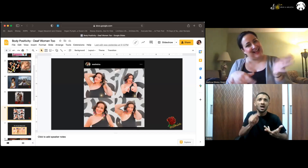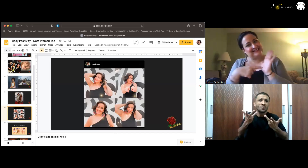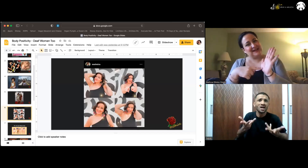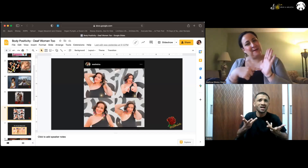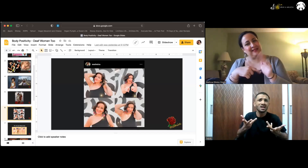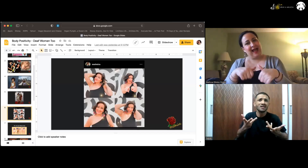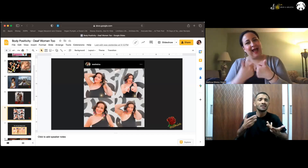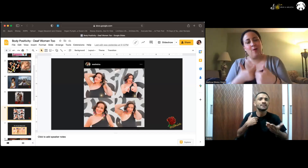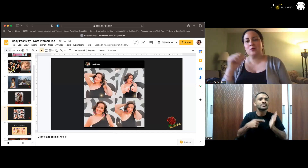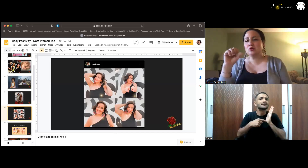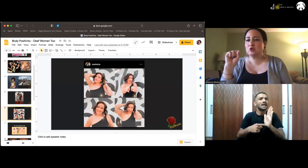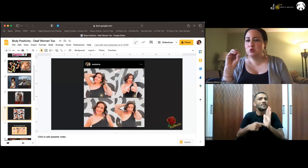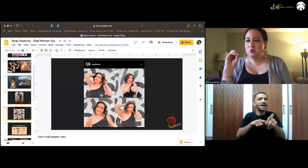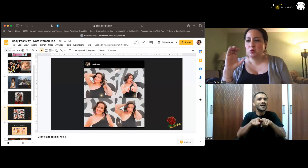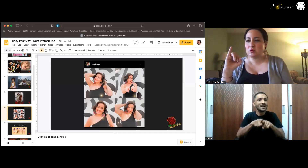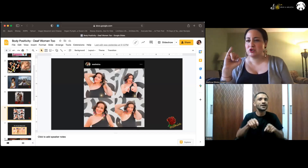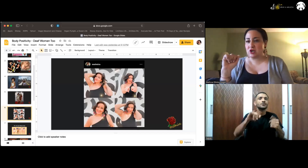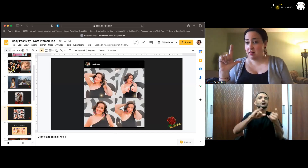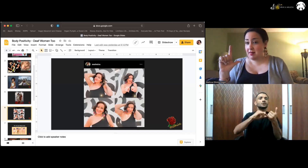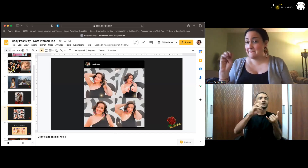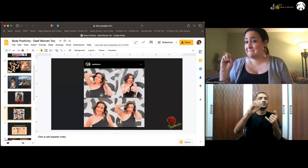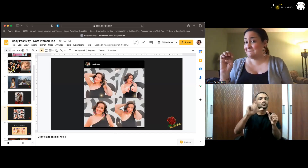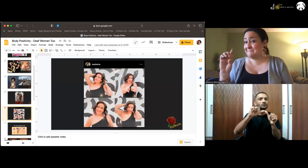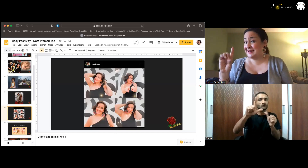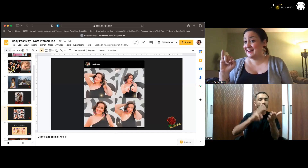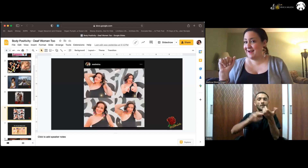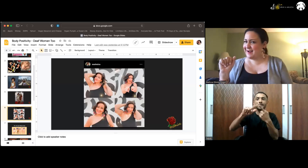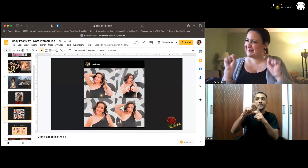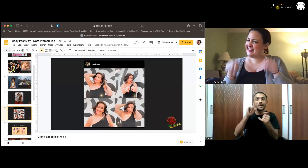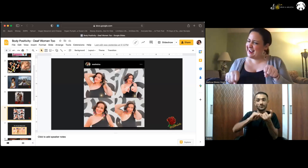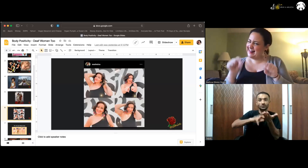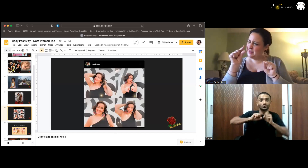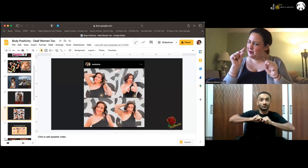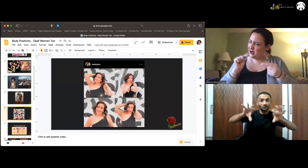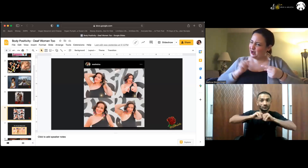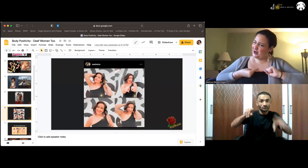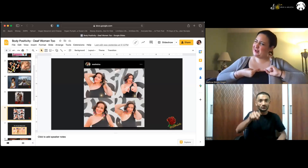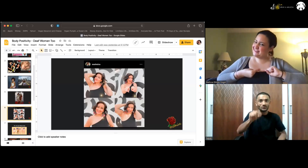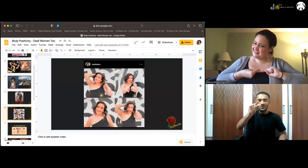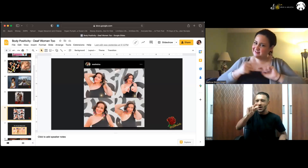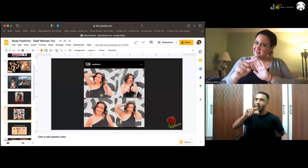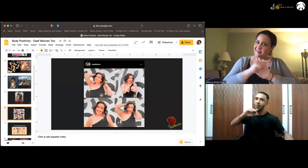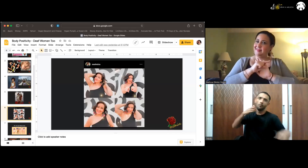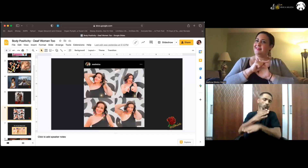So what is what can be the thing that you're searching upon me? You can see yourself.